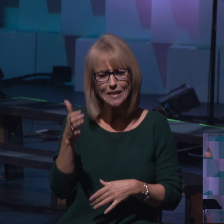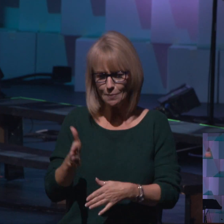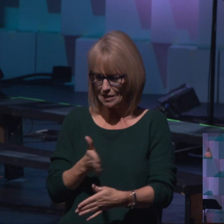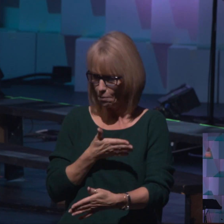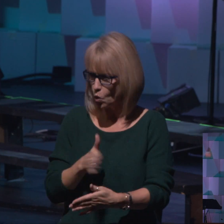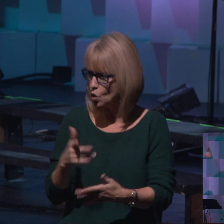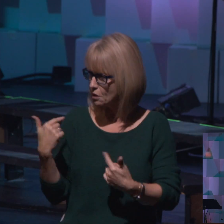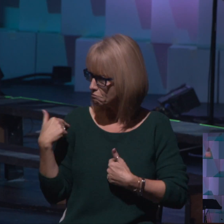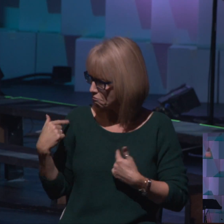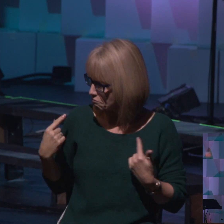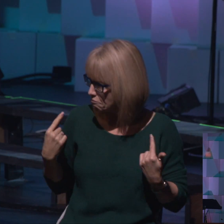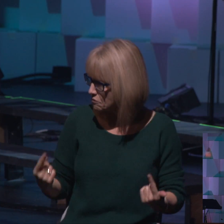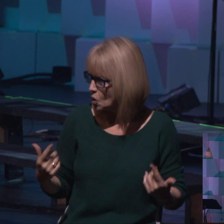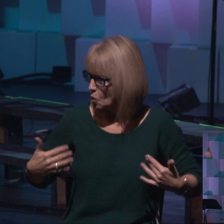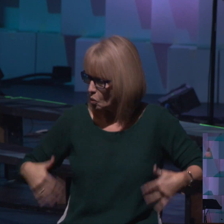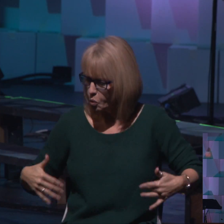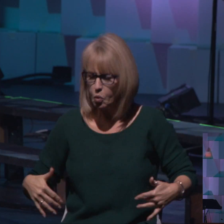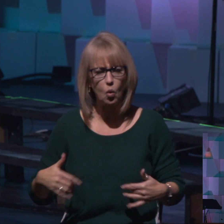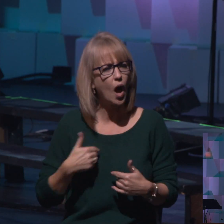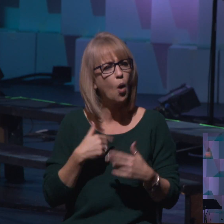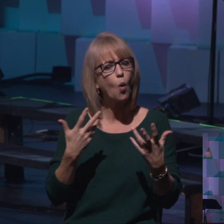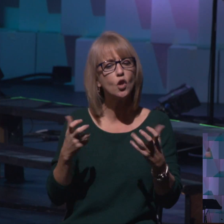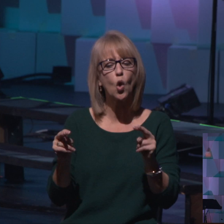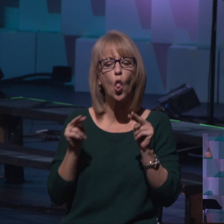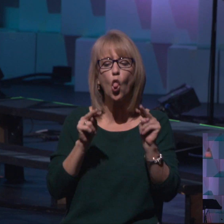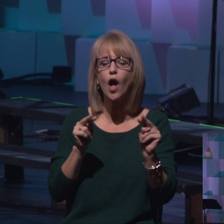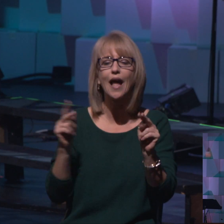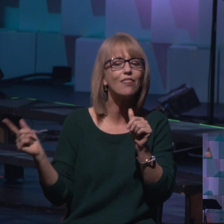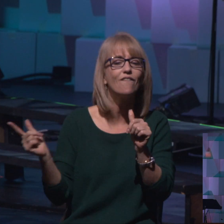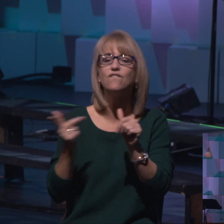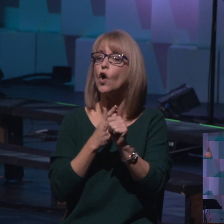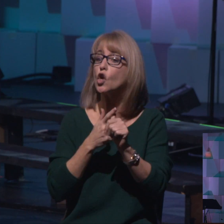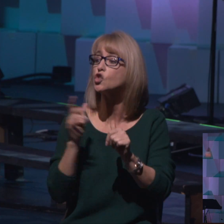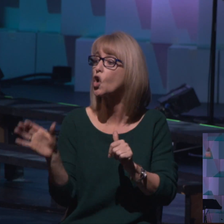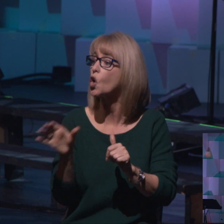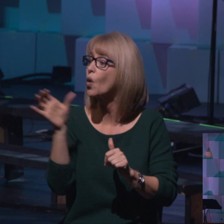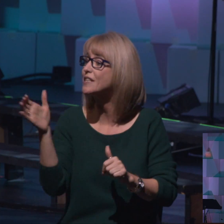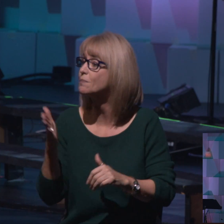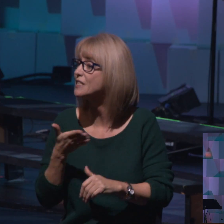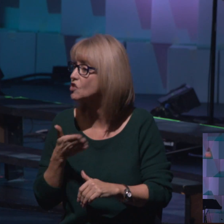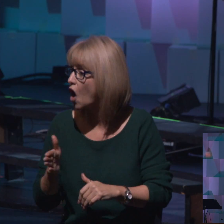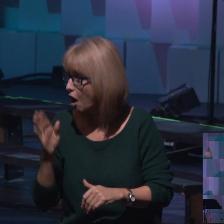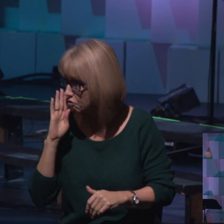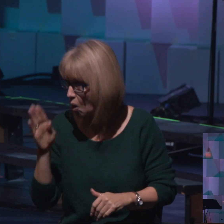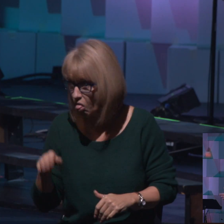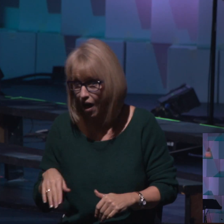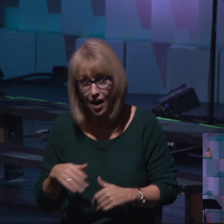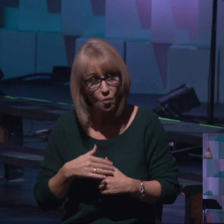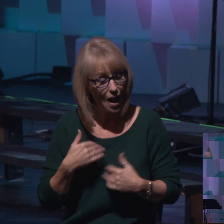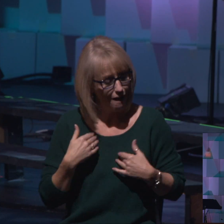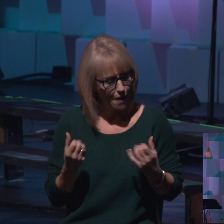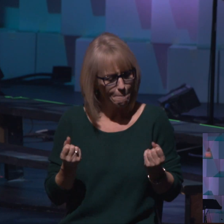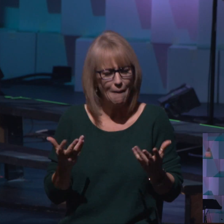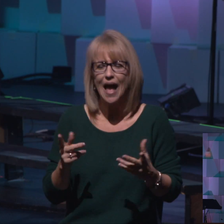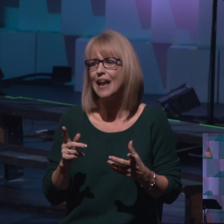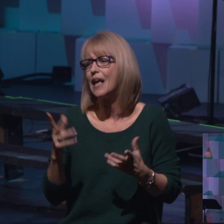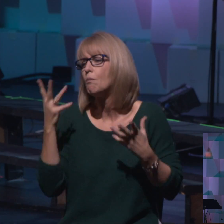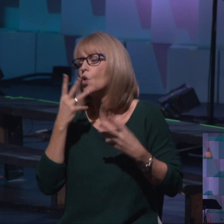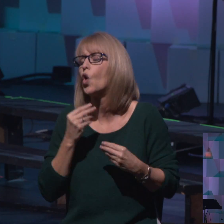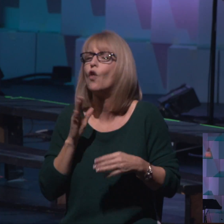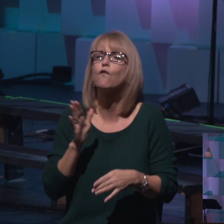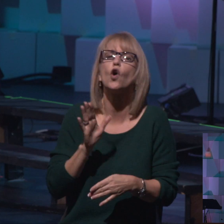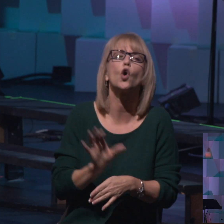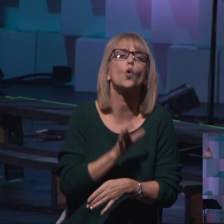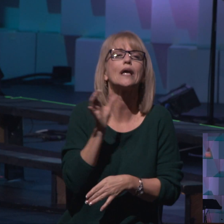at the very first Christmas song, and we're going to see it done in the first century. There's all kinds of Christmas songs we love, come together, and